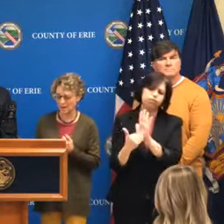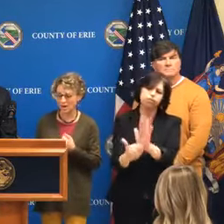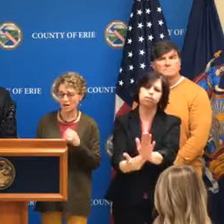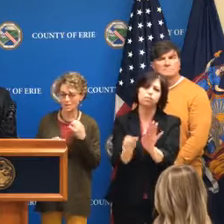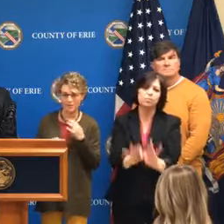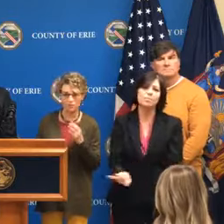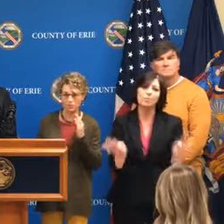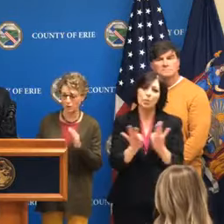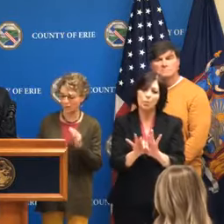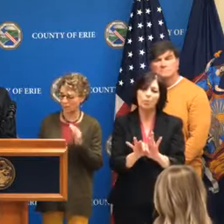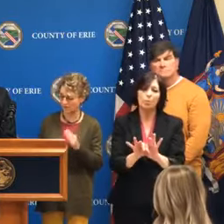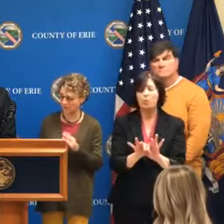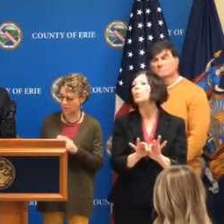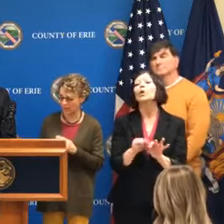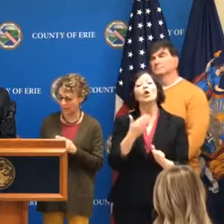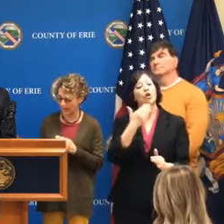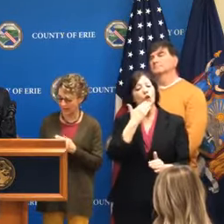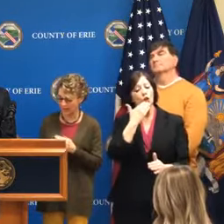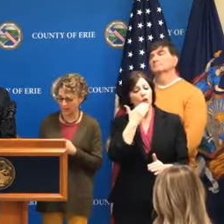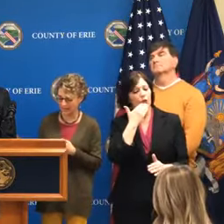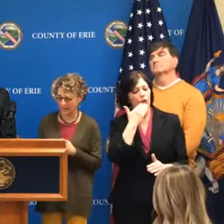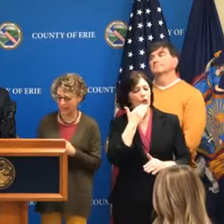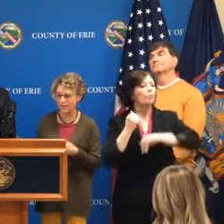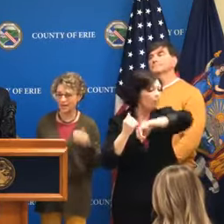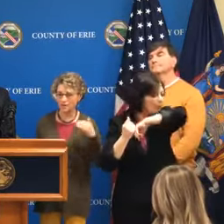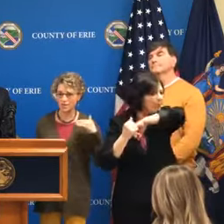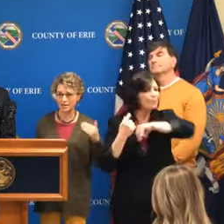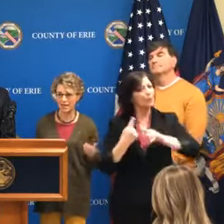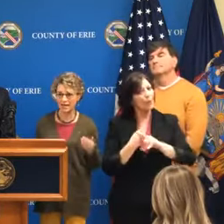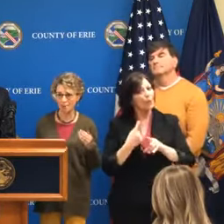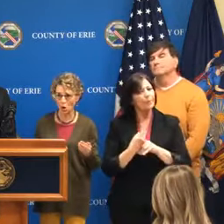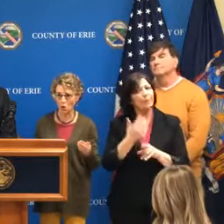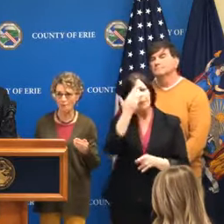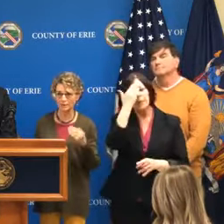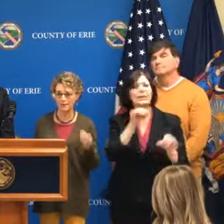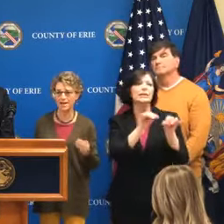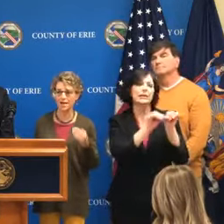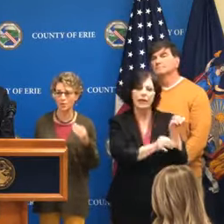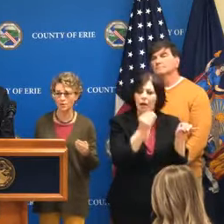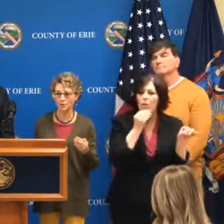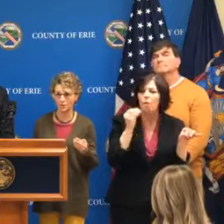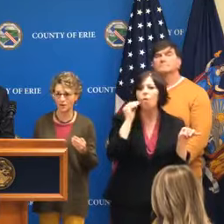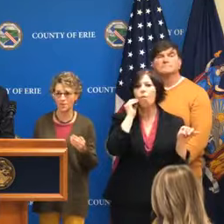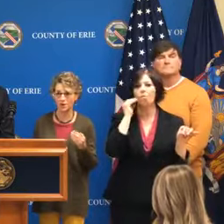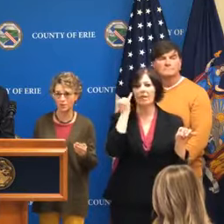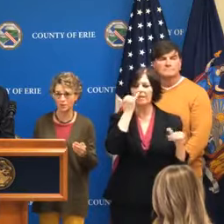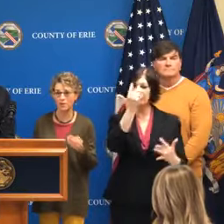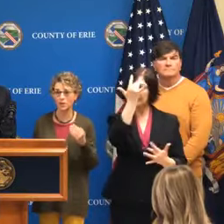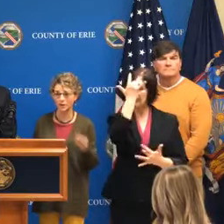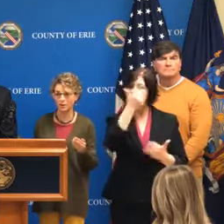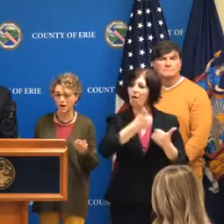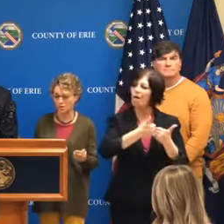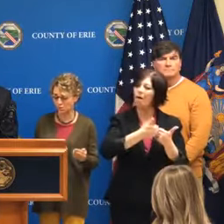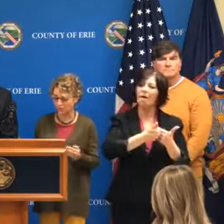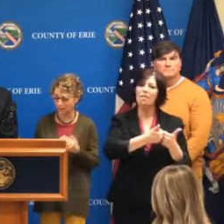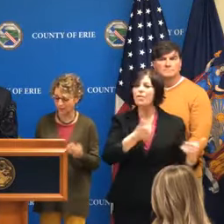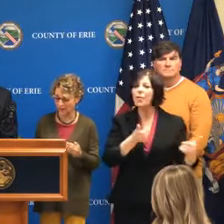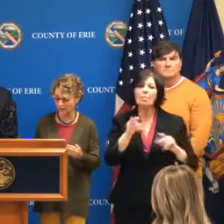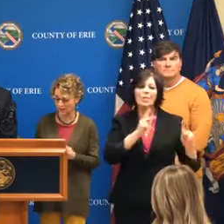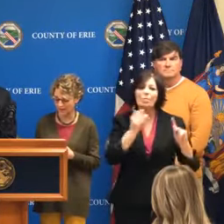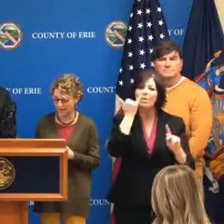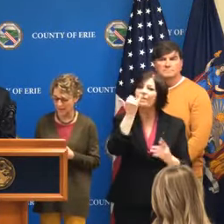important. Use good respiratory etiquette. Stay at home and stay away from other people in your household